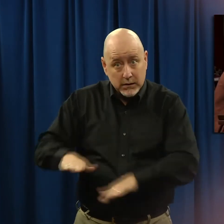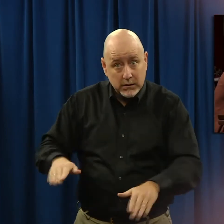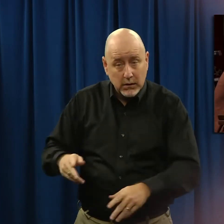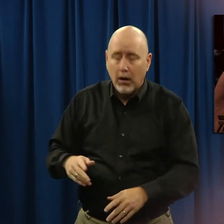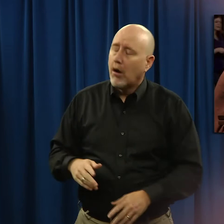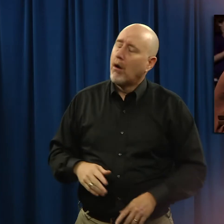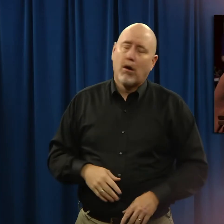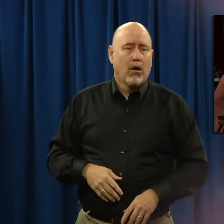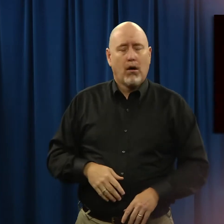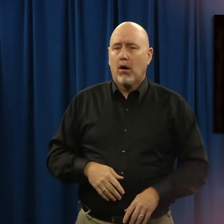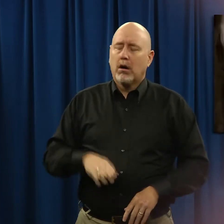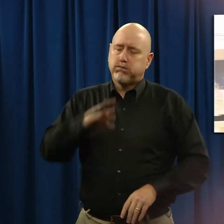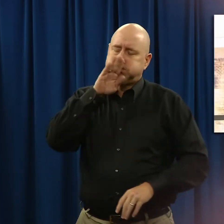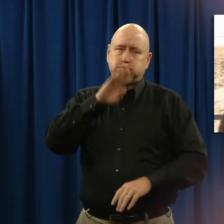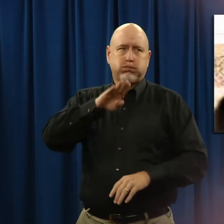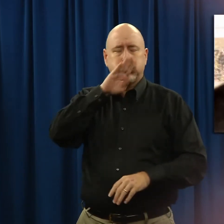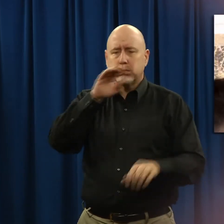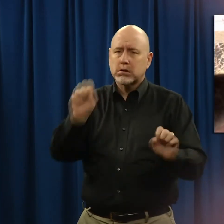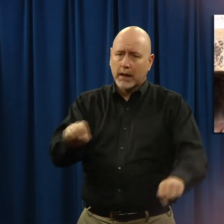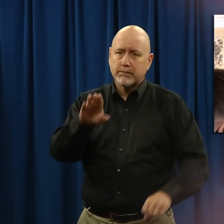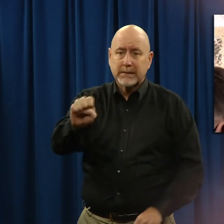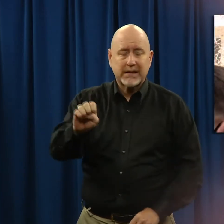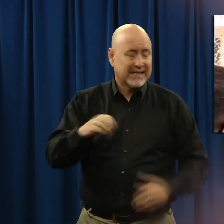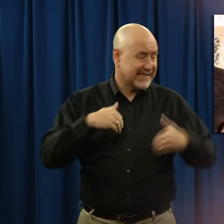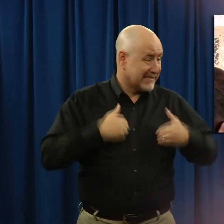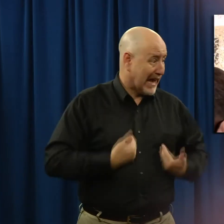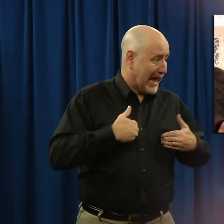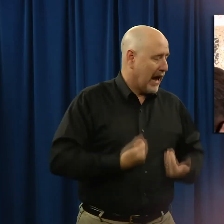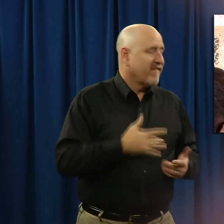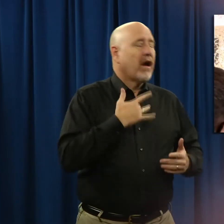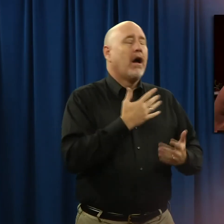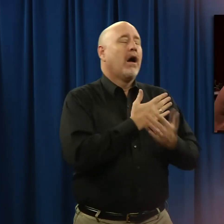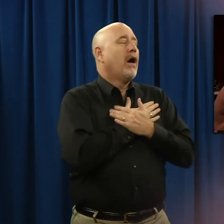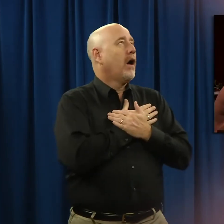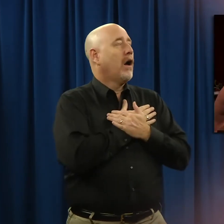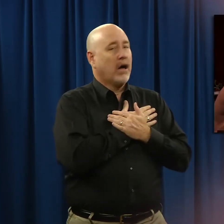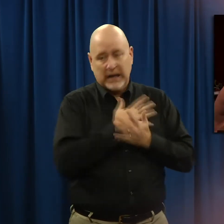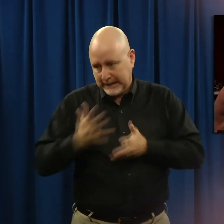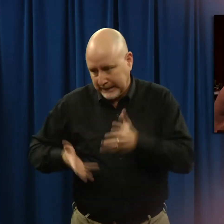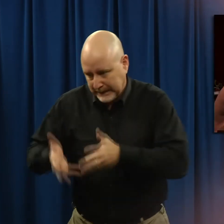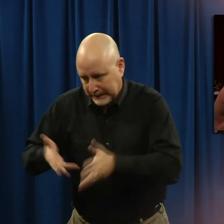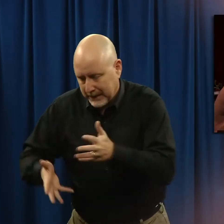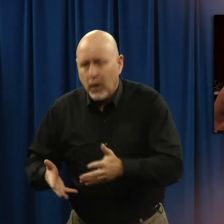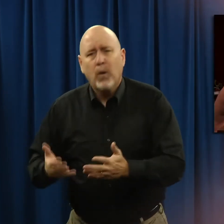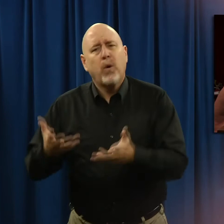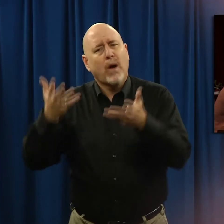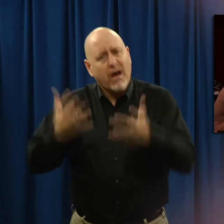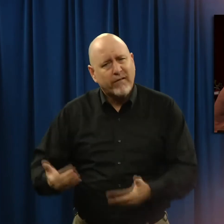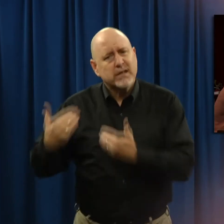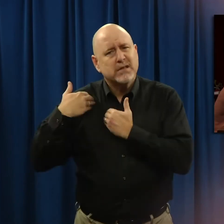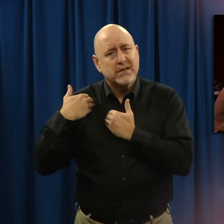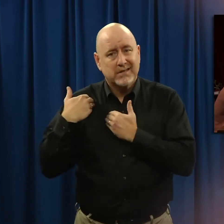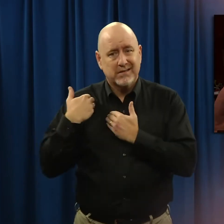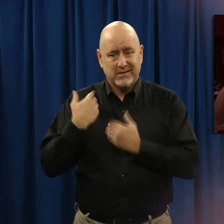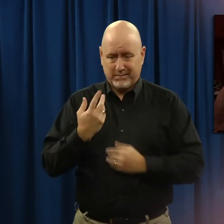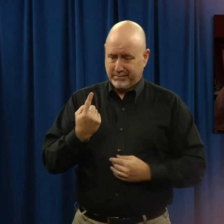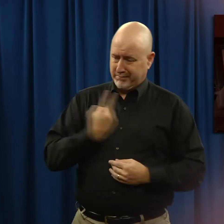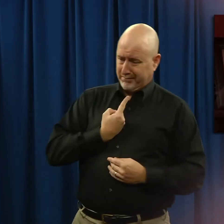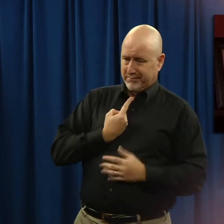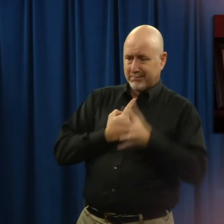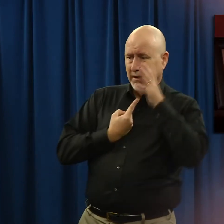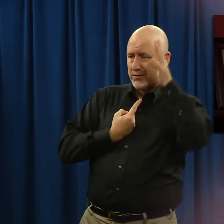very frustrating at times. You're tired and you just want to relax. There's a lot of responsibility, and you are the one that has to